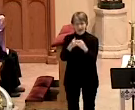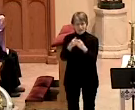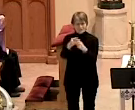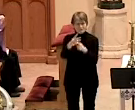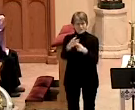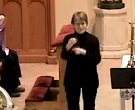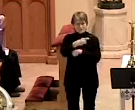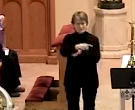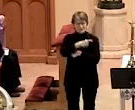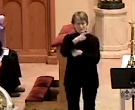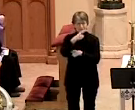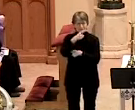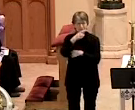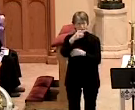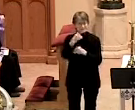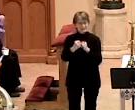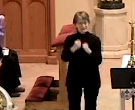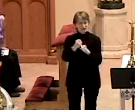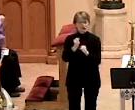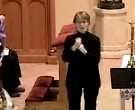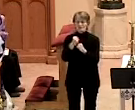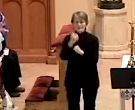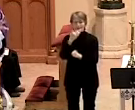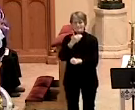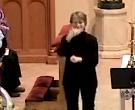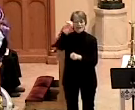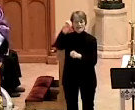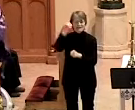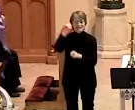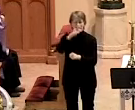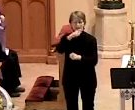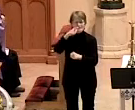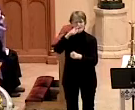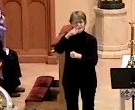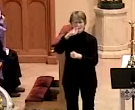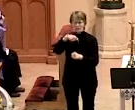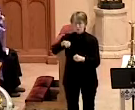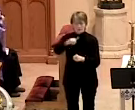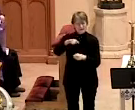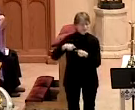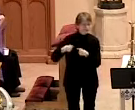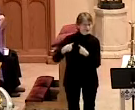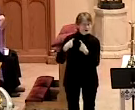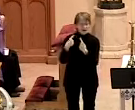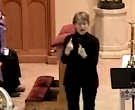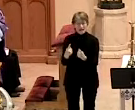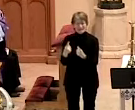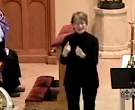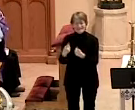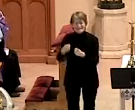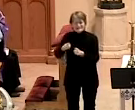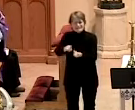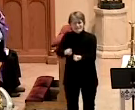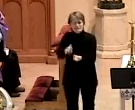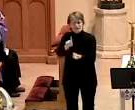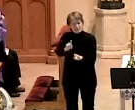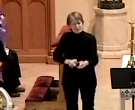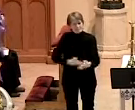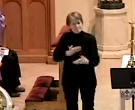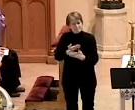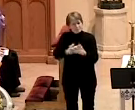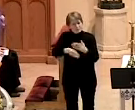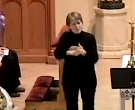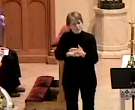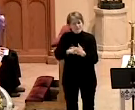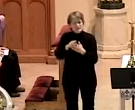of Lent this year, to make this the best Lent that you have ever had, since you have been born,